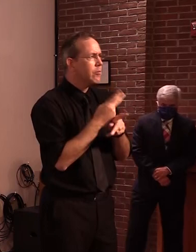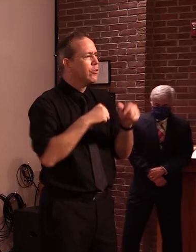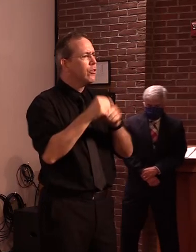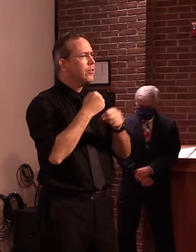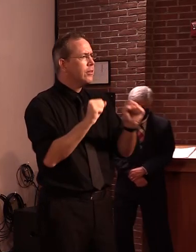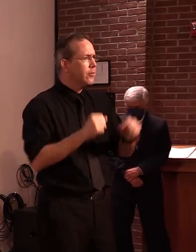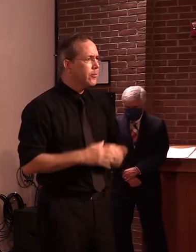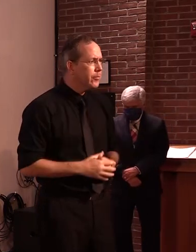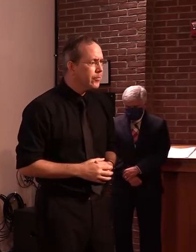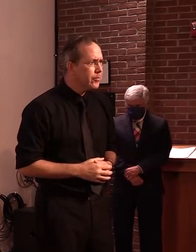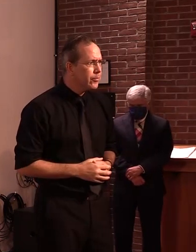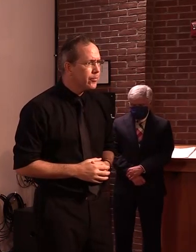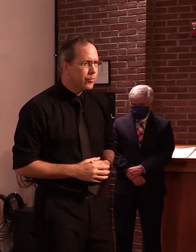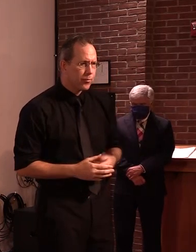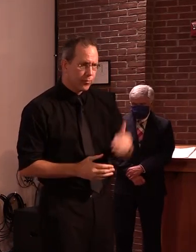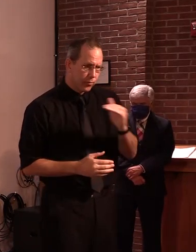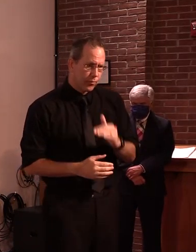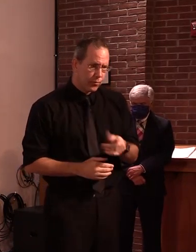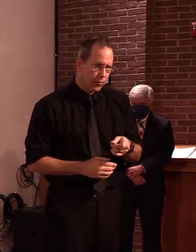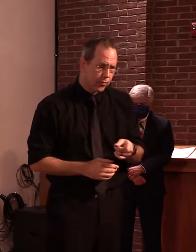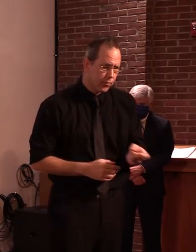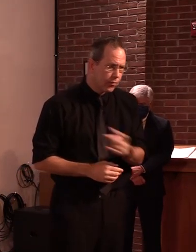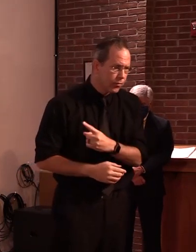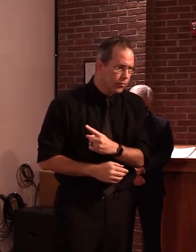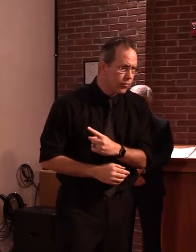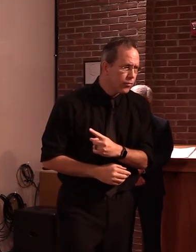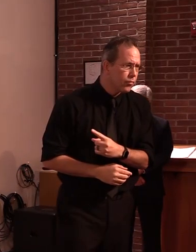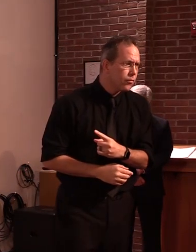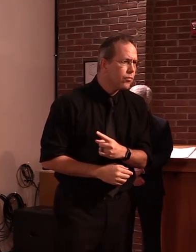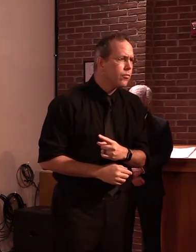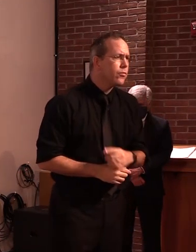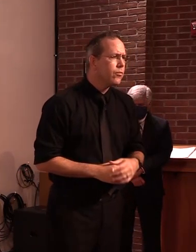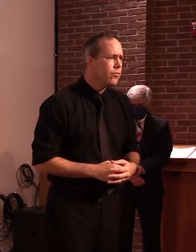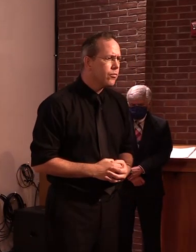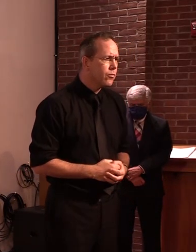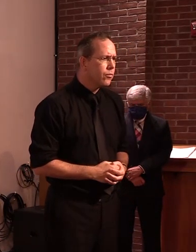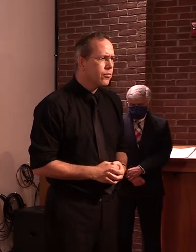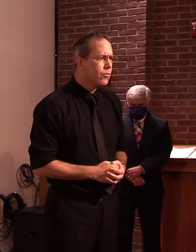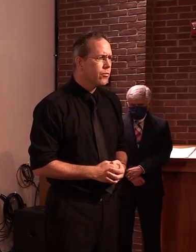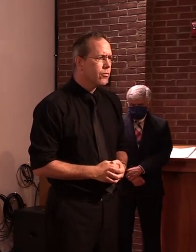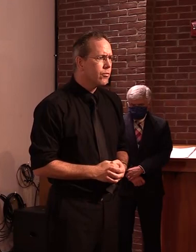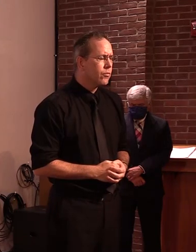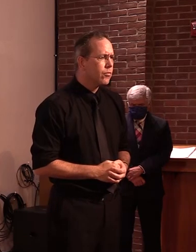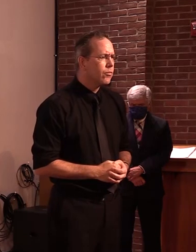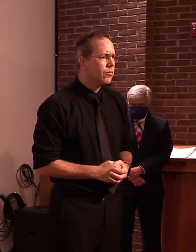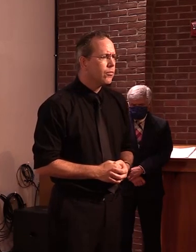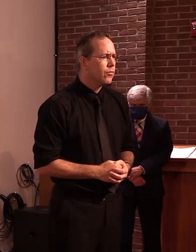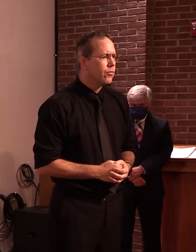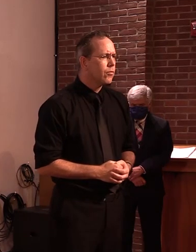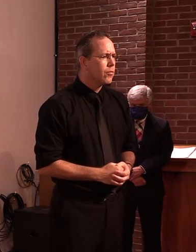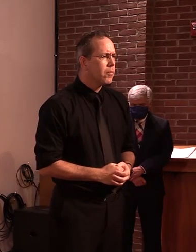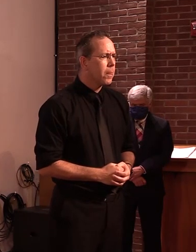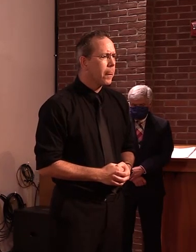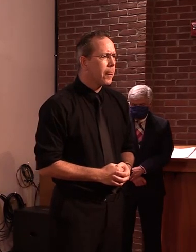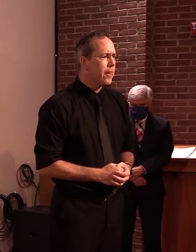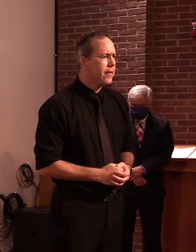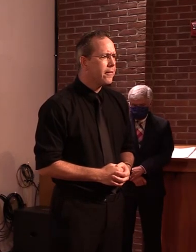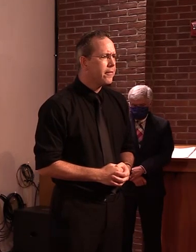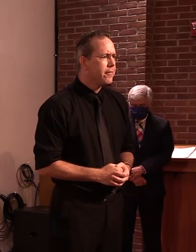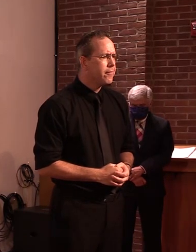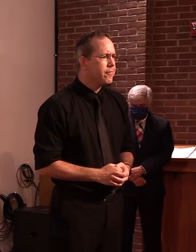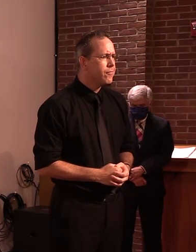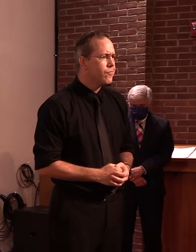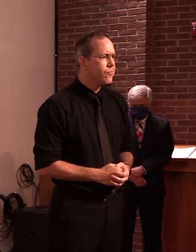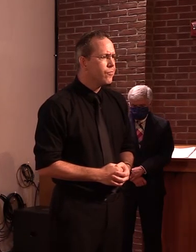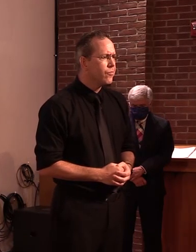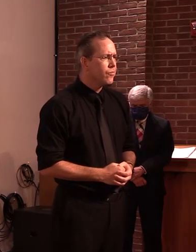Mm-hmm. Governor, you said again and again at press conferences that a mandate won't necessarily increase compliance. It actually might make people more resistant